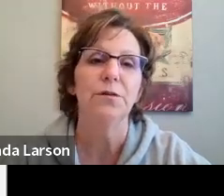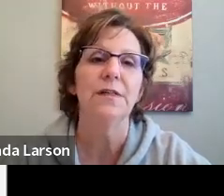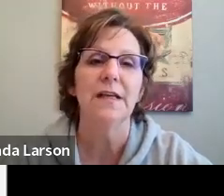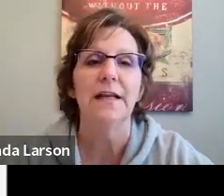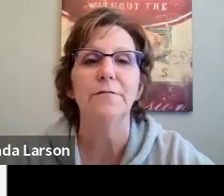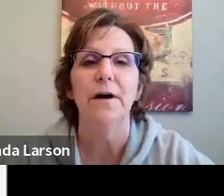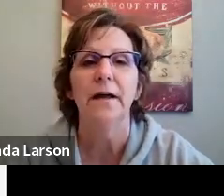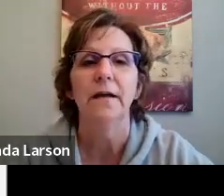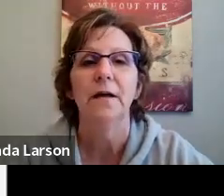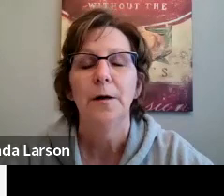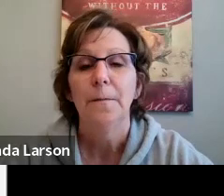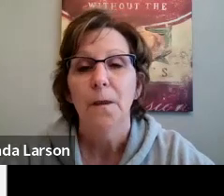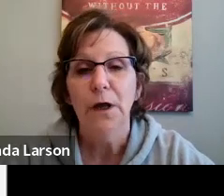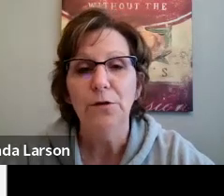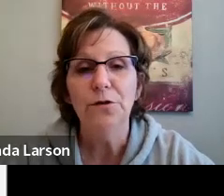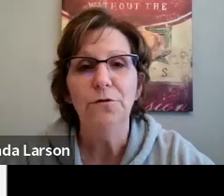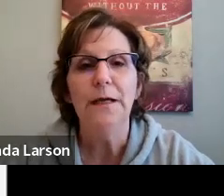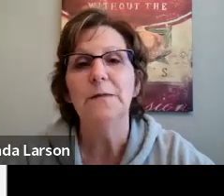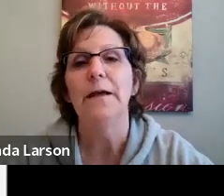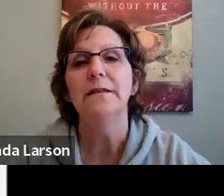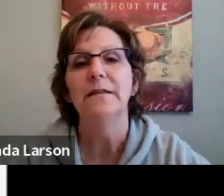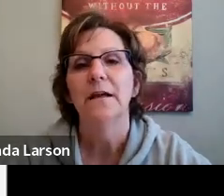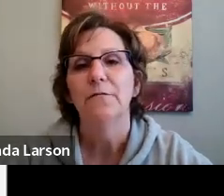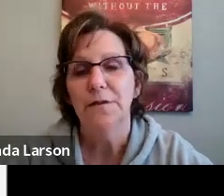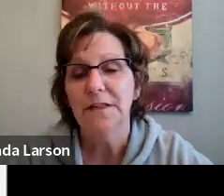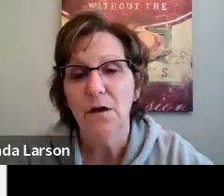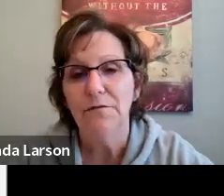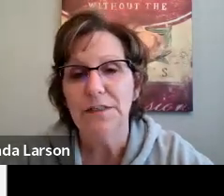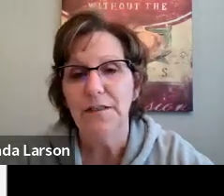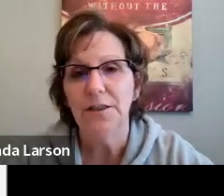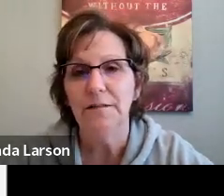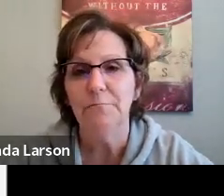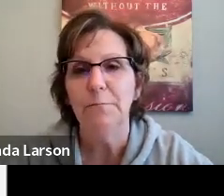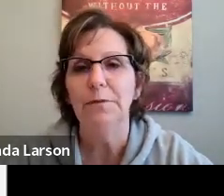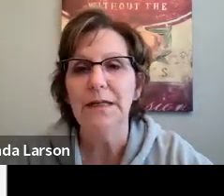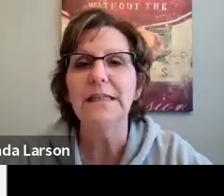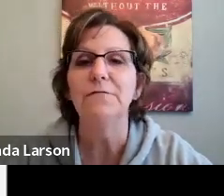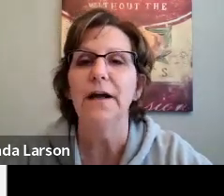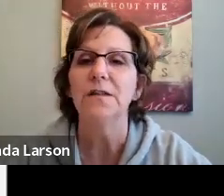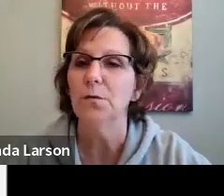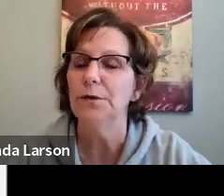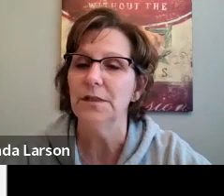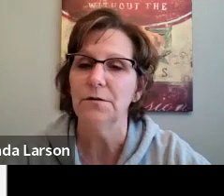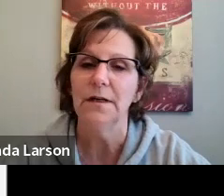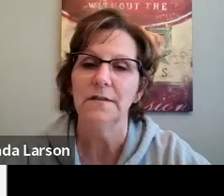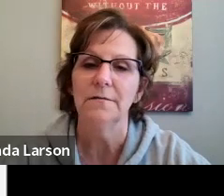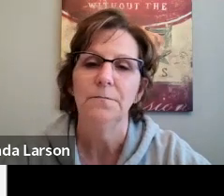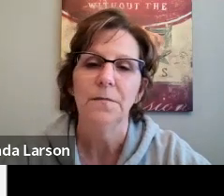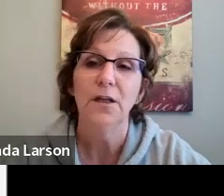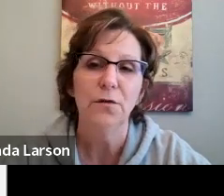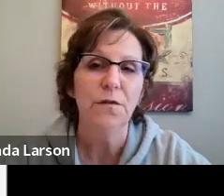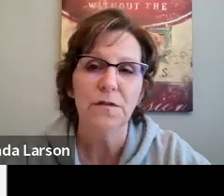which our students identify. When you do make space for this conversation, please invite school